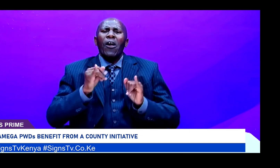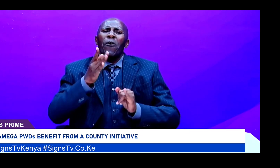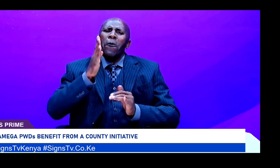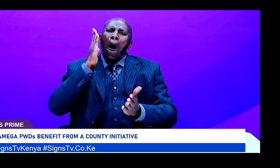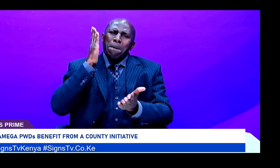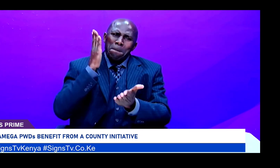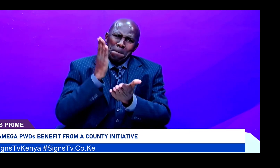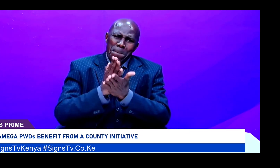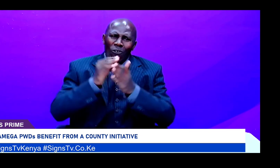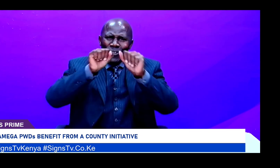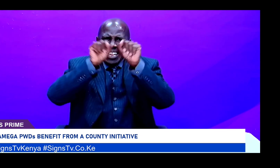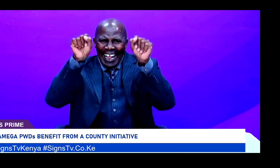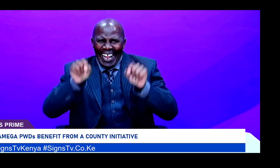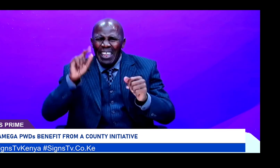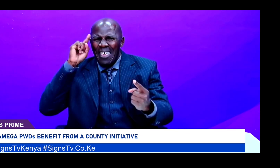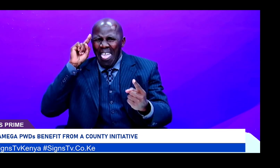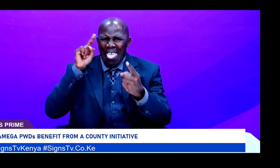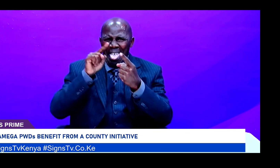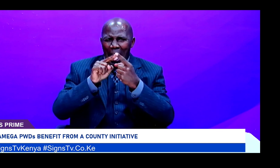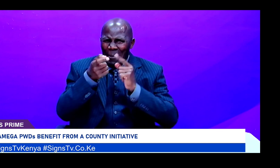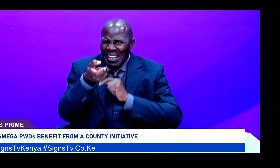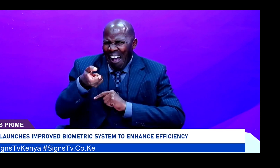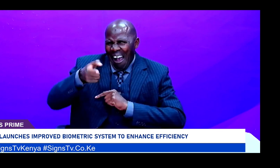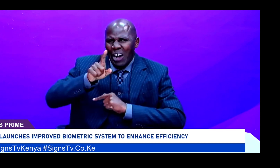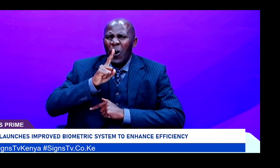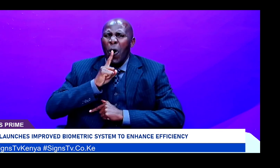has officially launched a new biometric